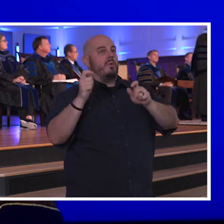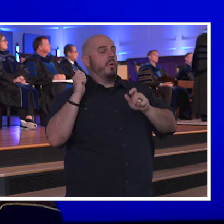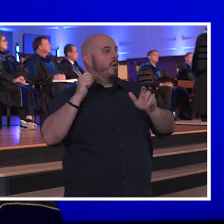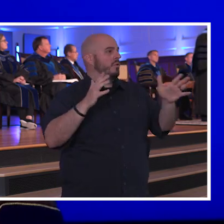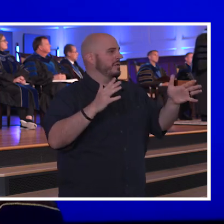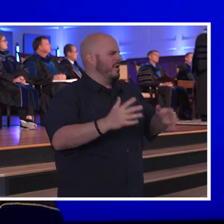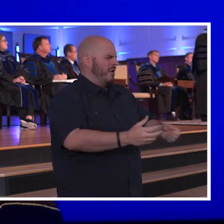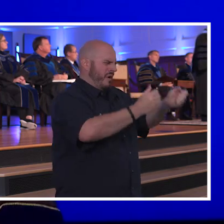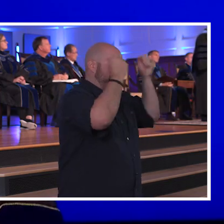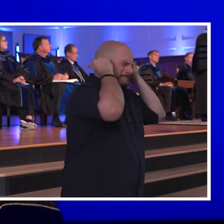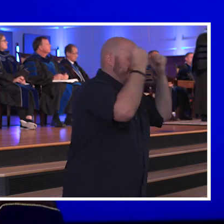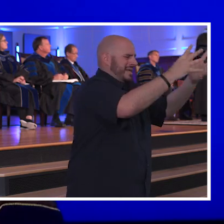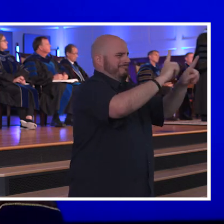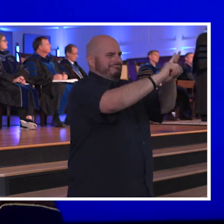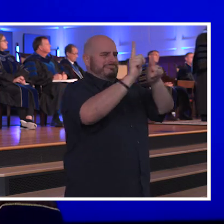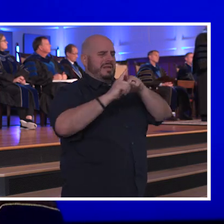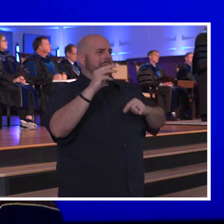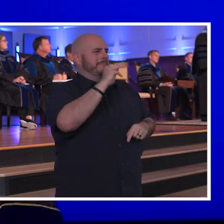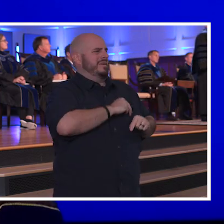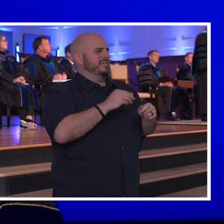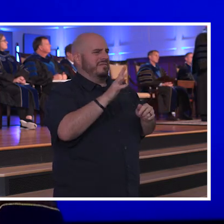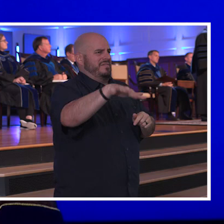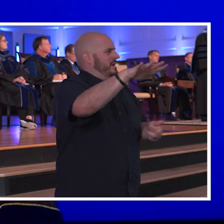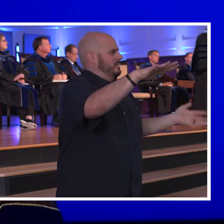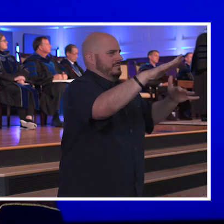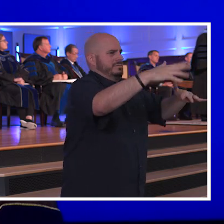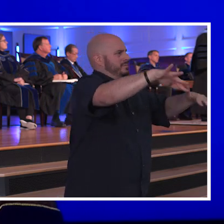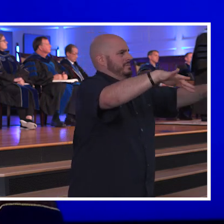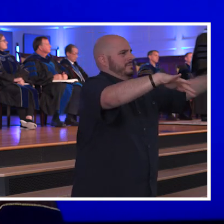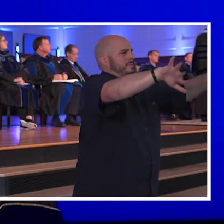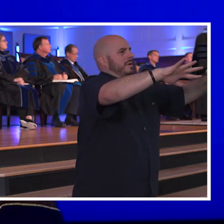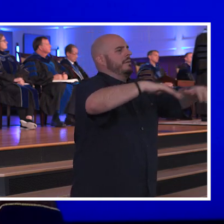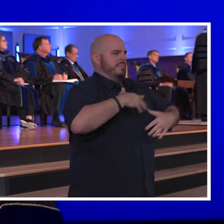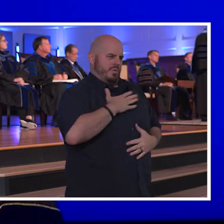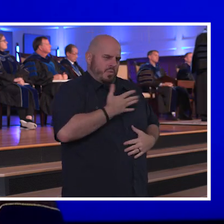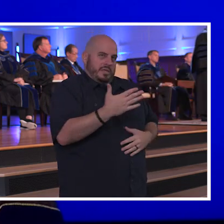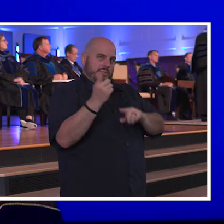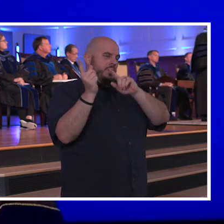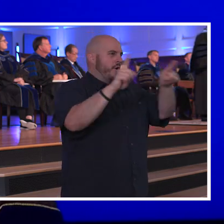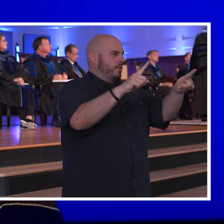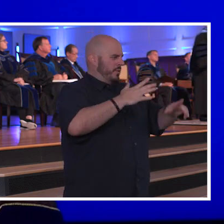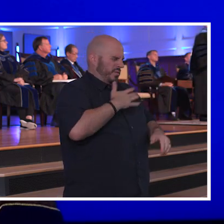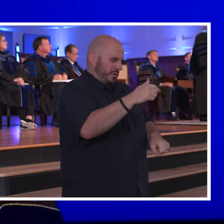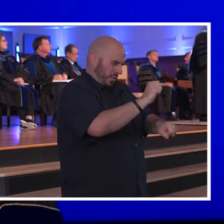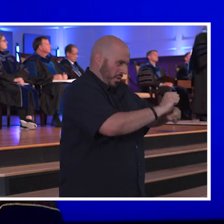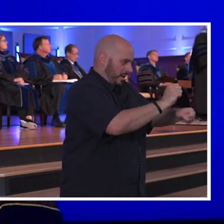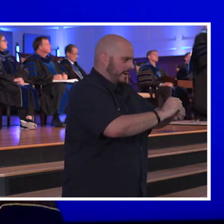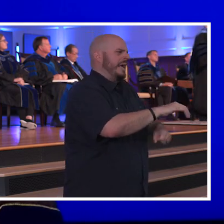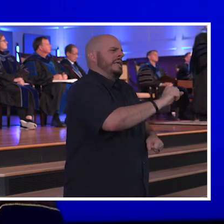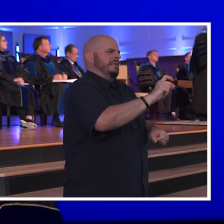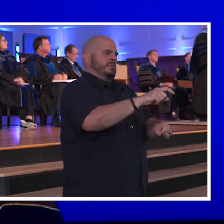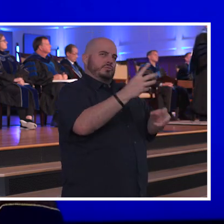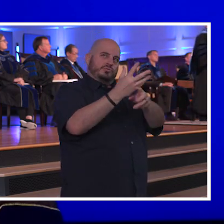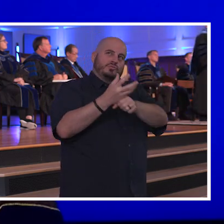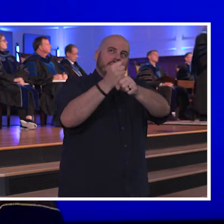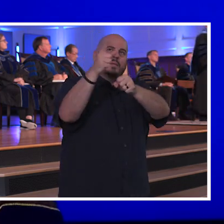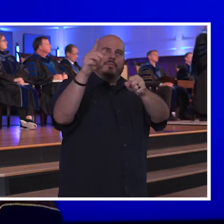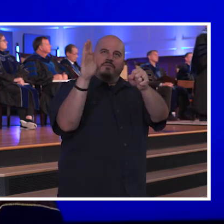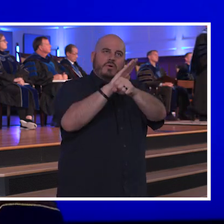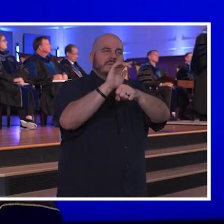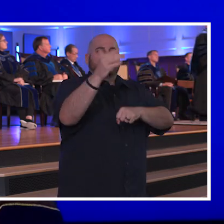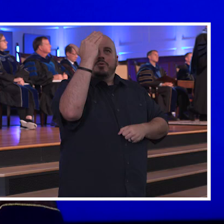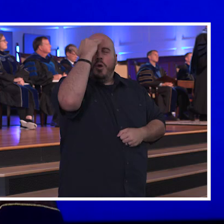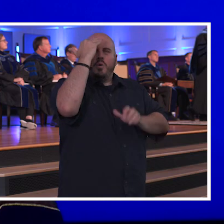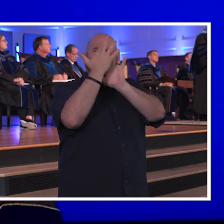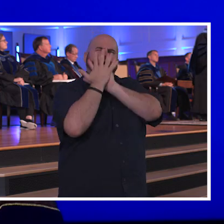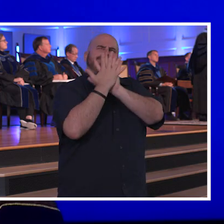fields. Be willing to go and be willing to work. And yes, we need to trust the Lord fully. We need to know the Lord intimately. And